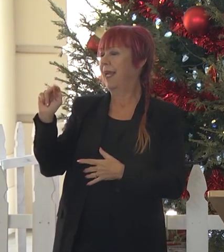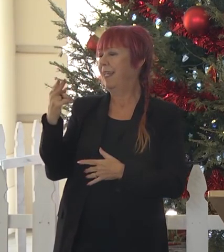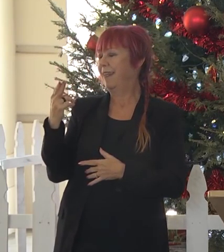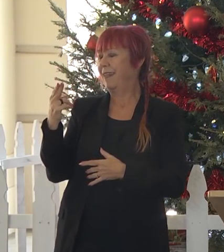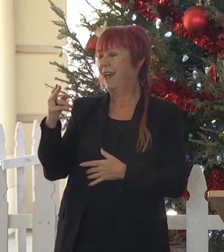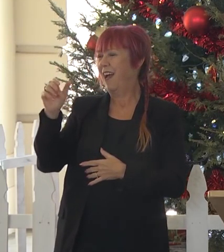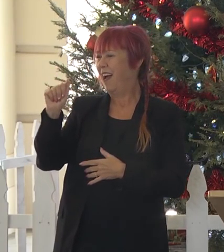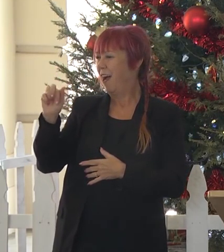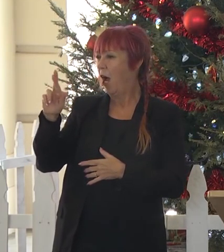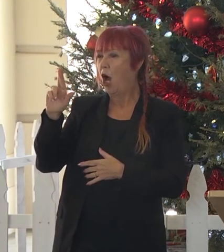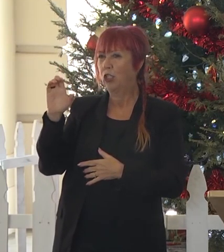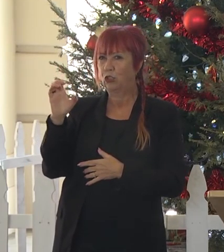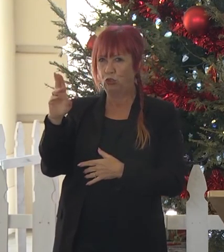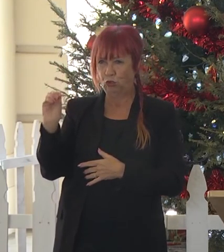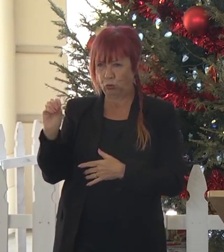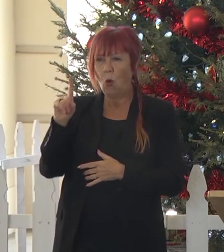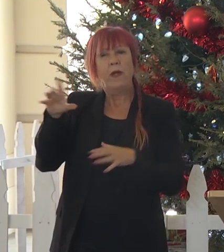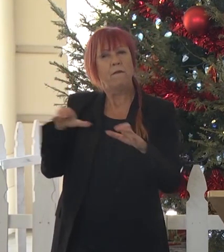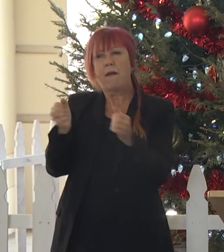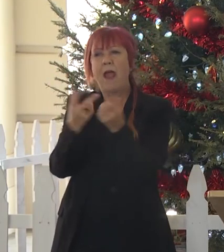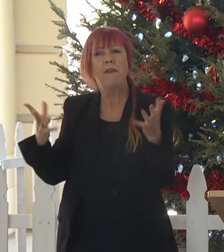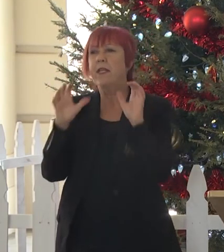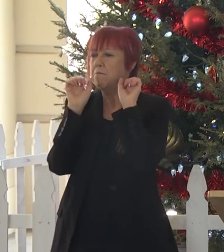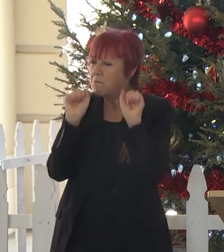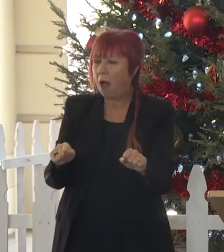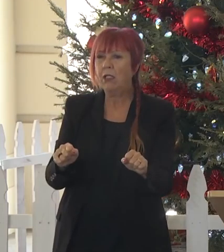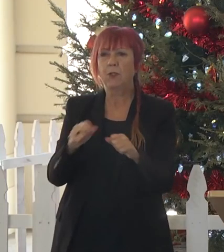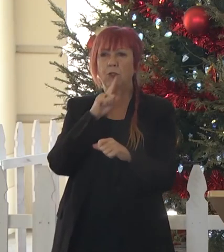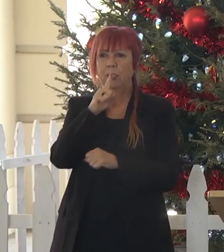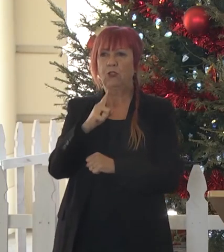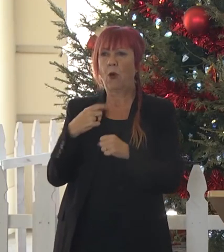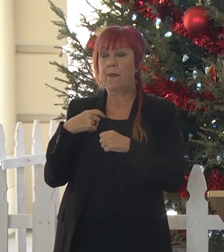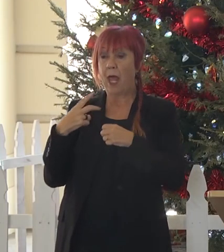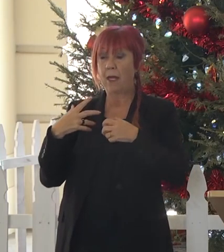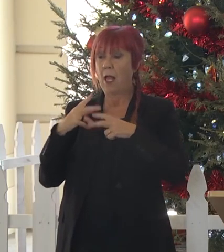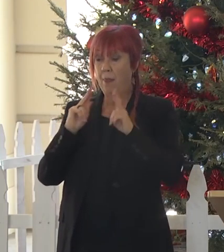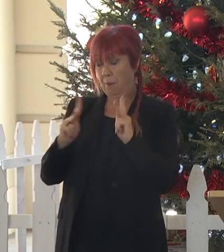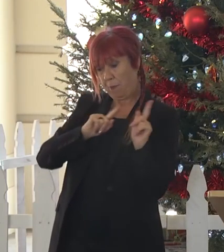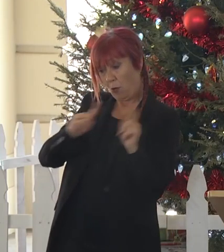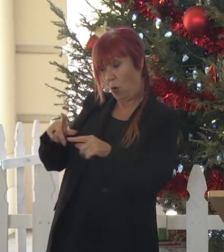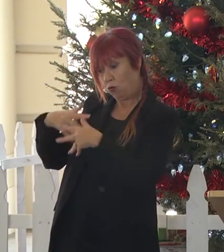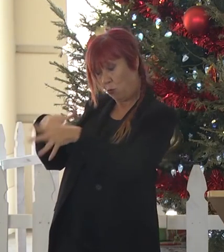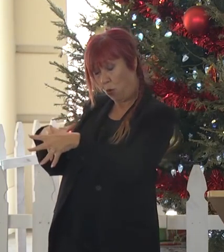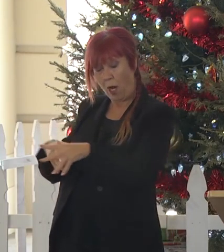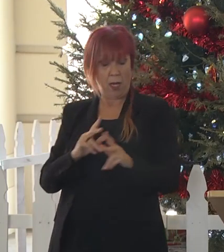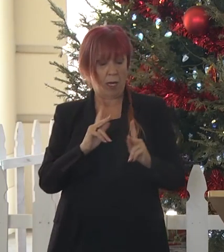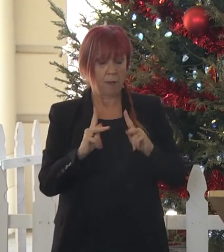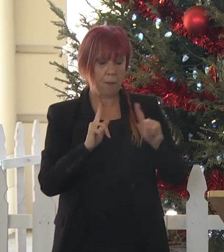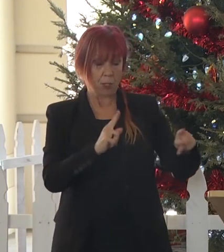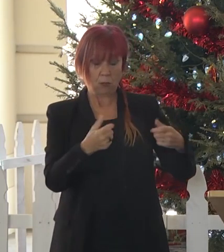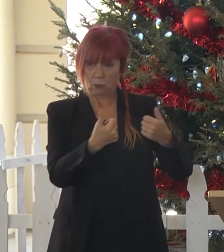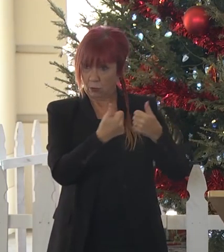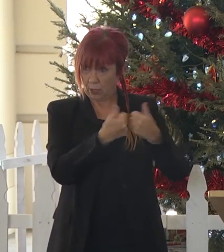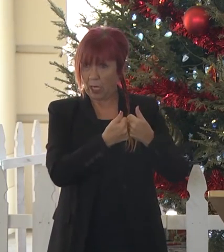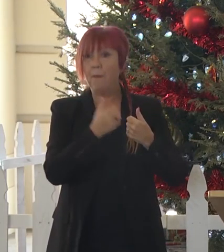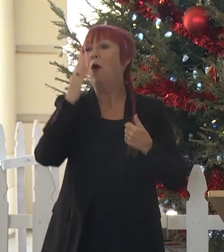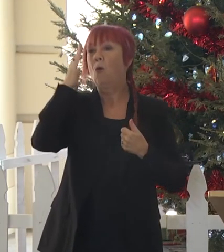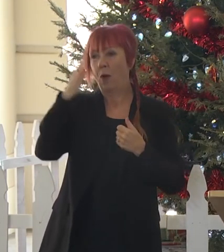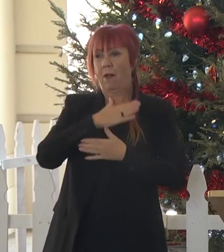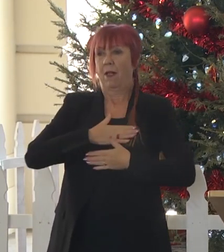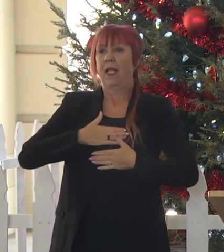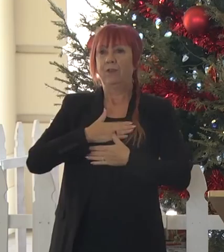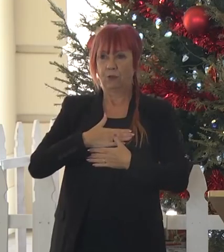everything possibly that we can to ensure that our parade goers and our folks attending the games will